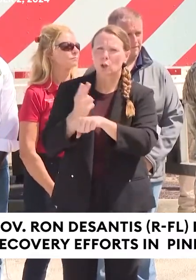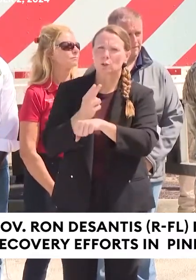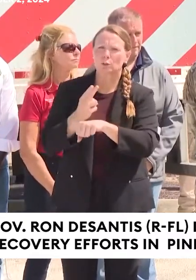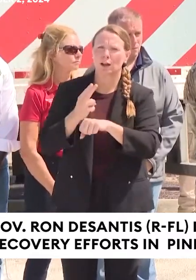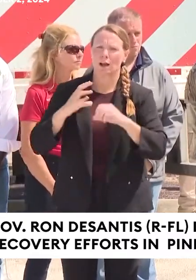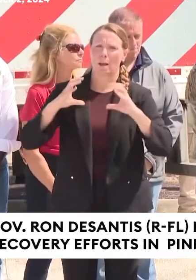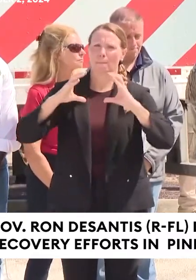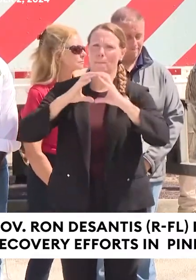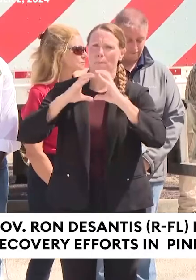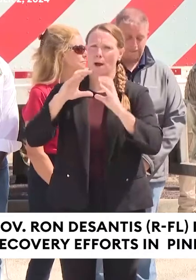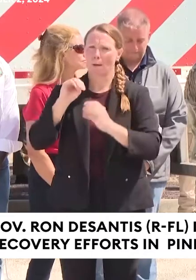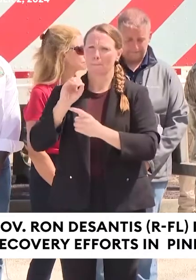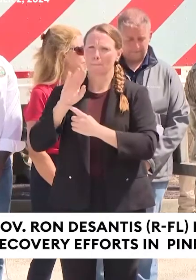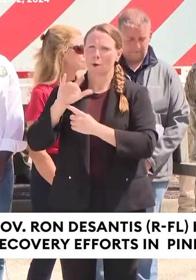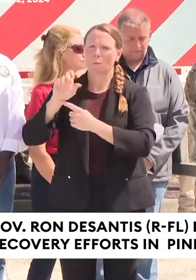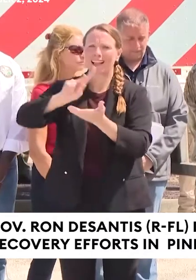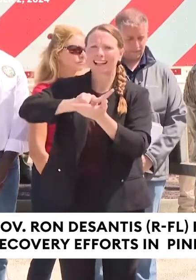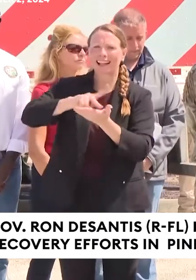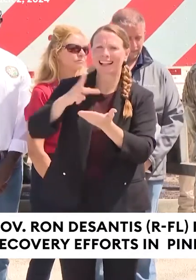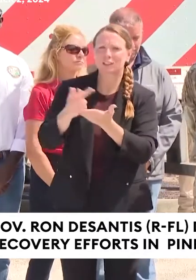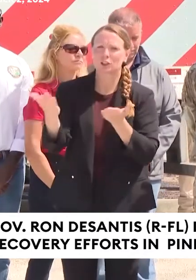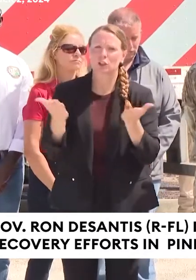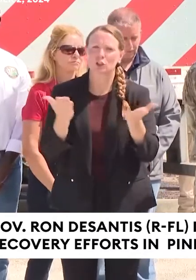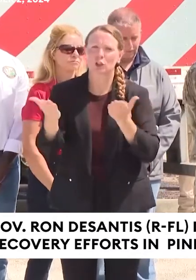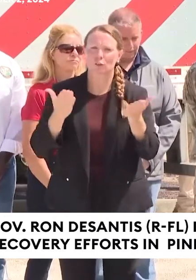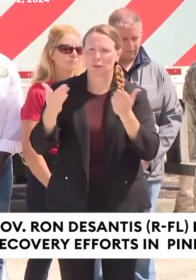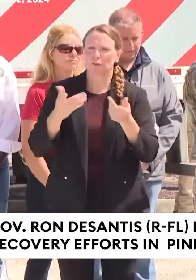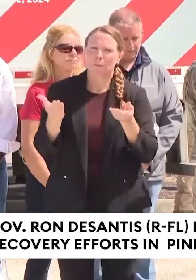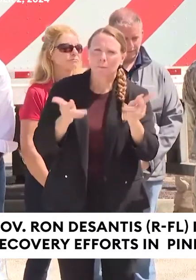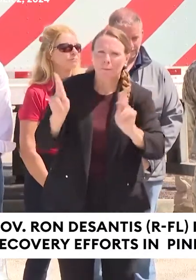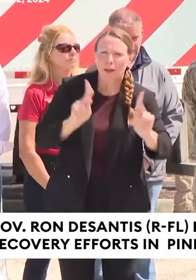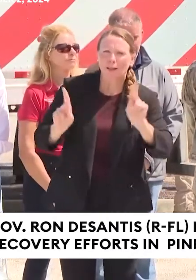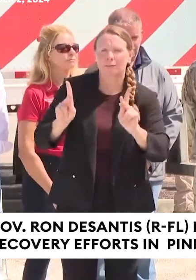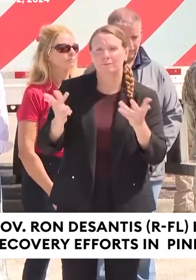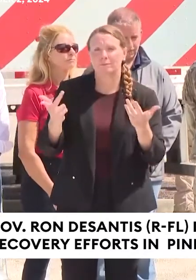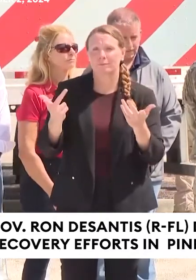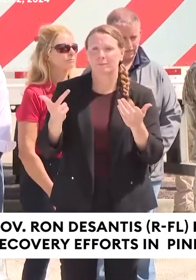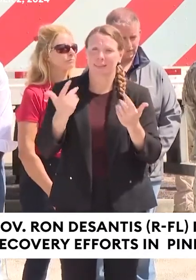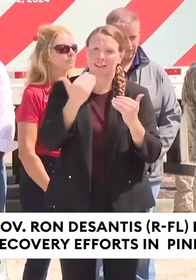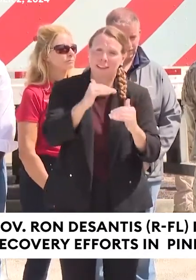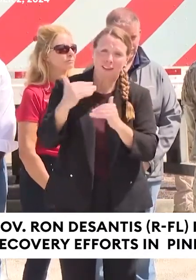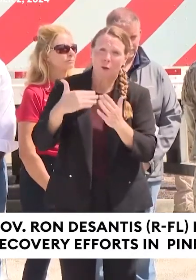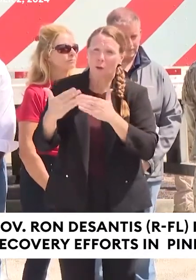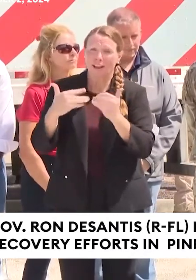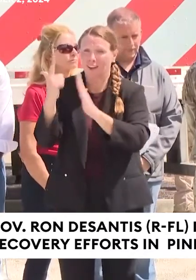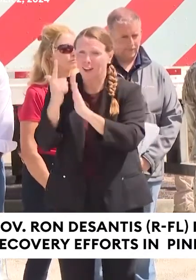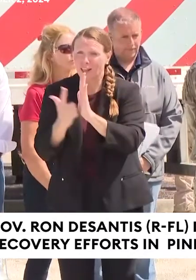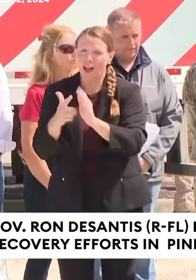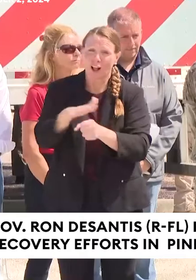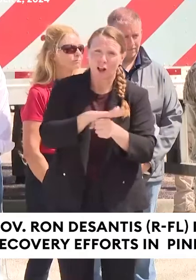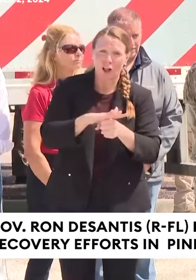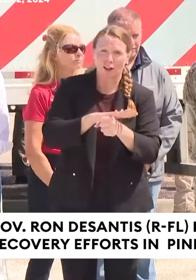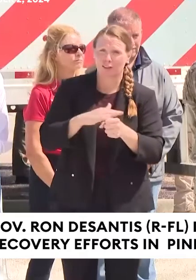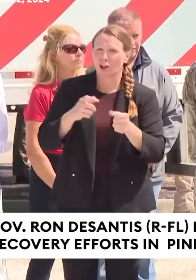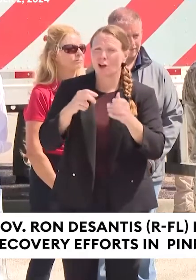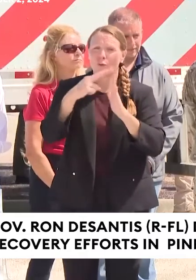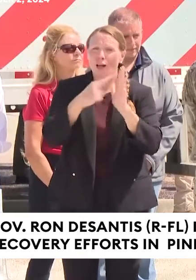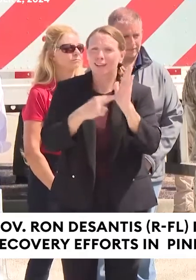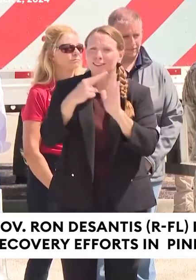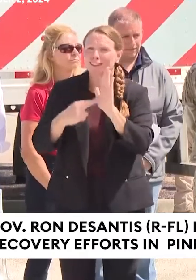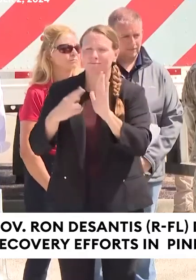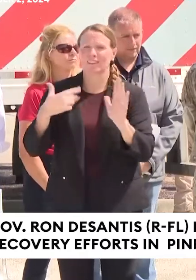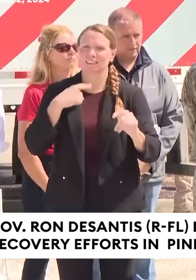able to serve folks in the community. Well, there's restrictions in terms of whatever the laws and local regulations. And I said